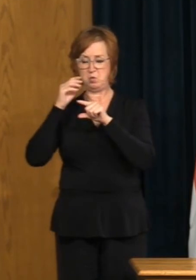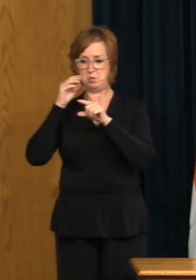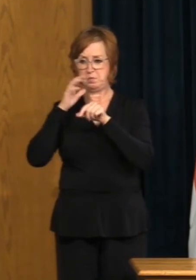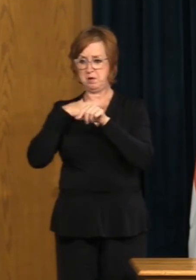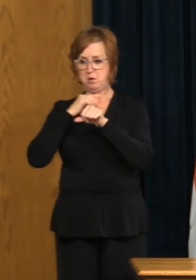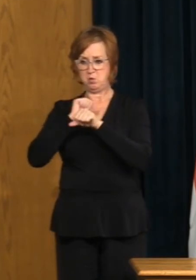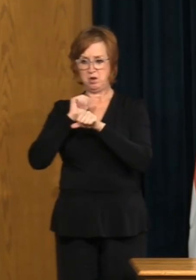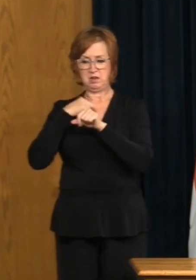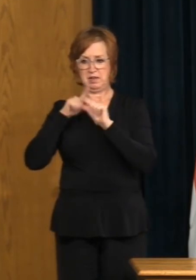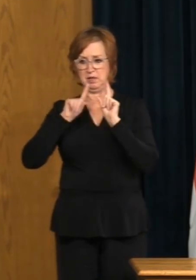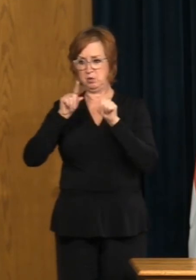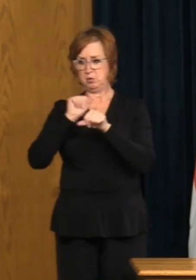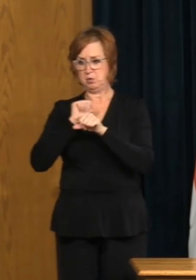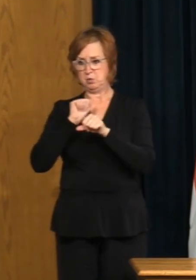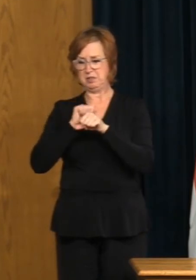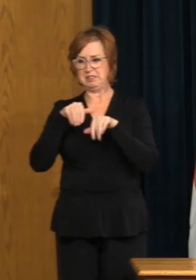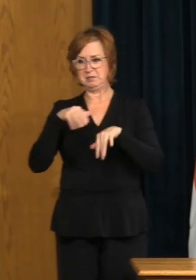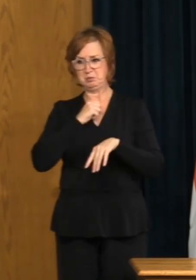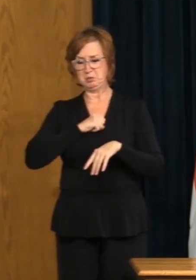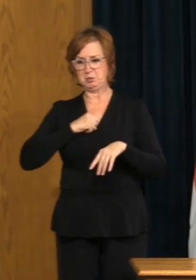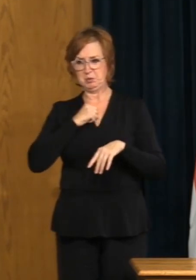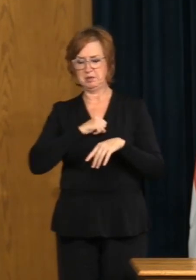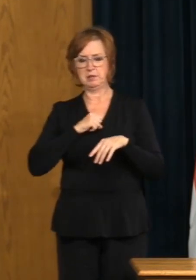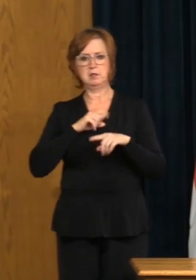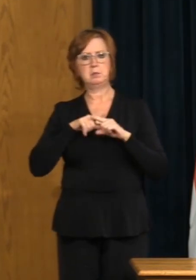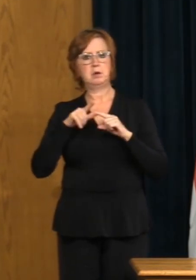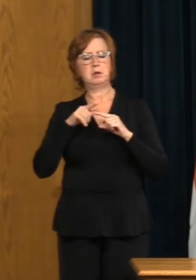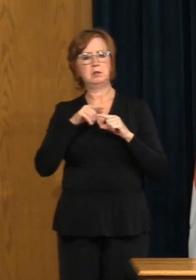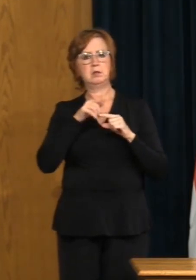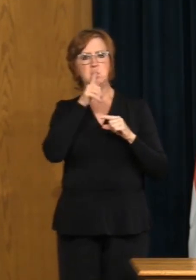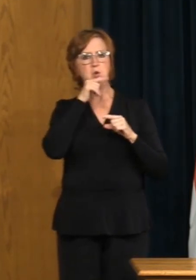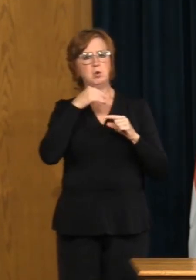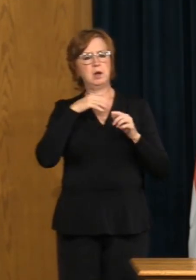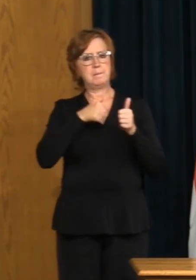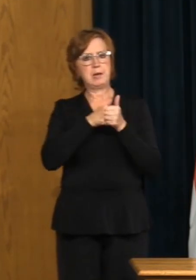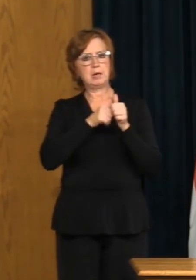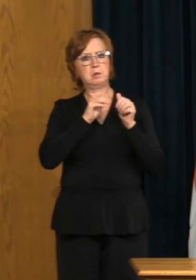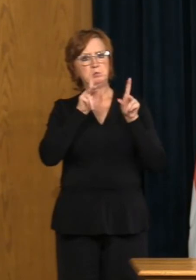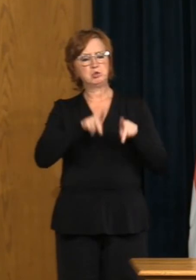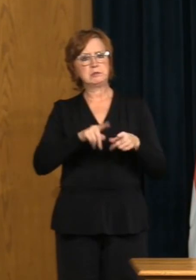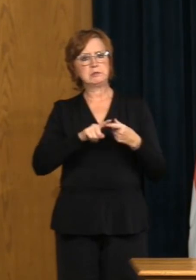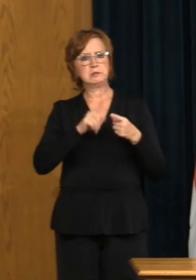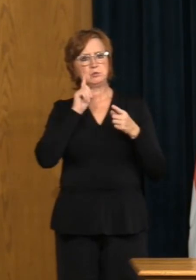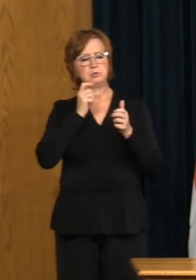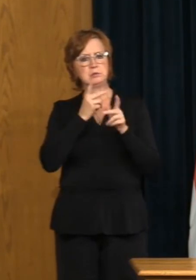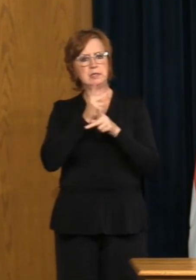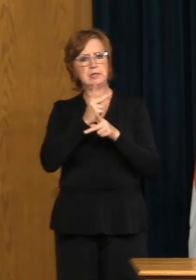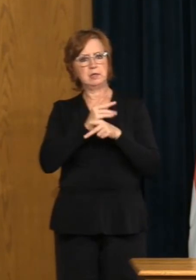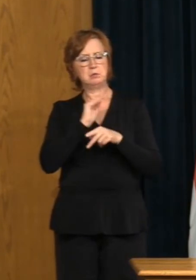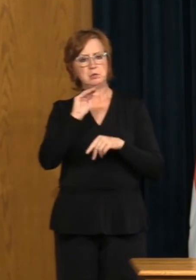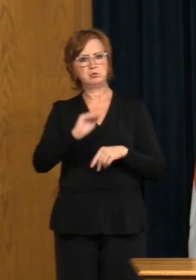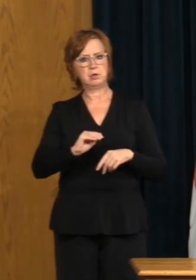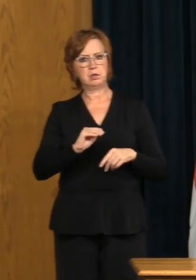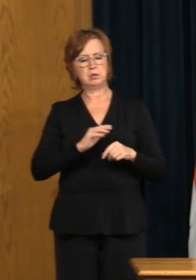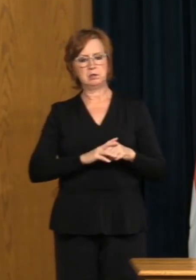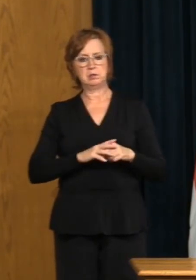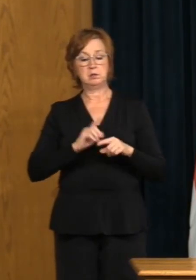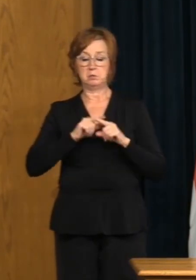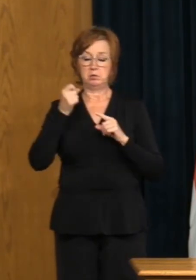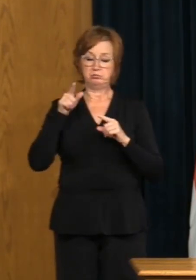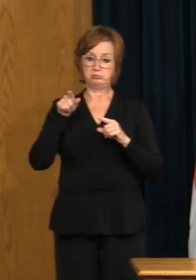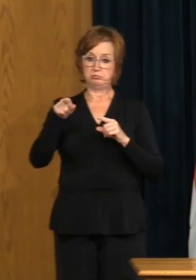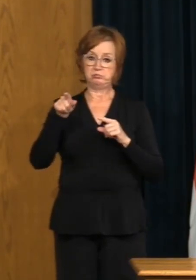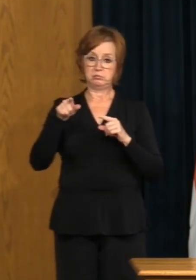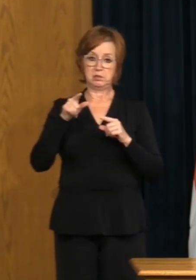that, I think employers have already supported staff staying home if they're unwell throughout the pandemic as people went back to work, but now